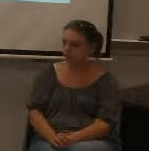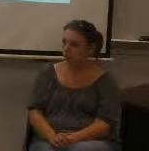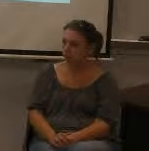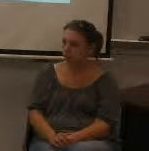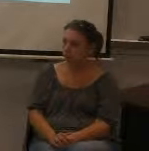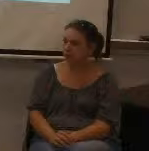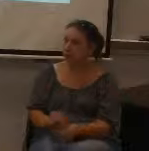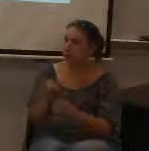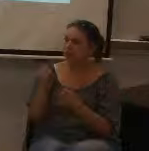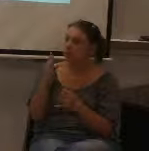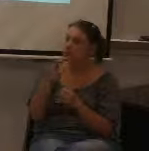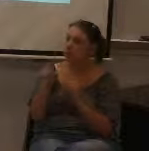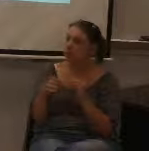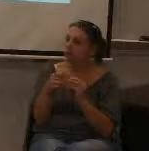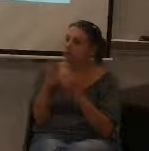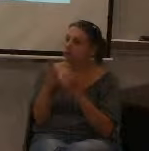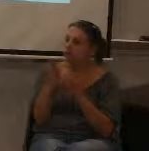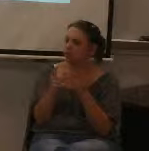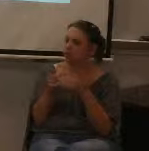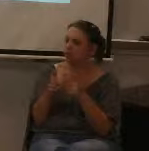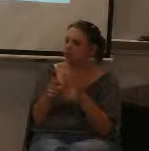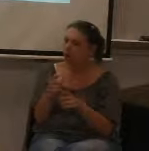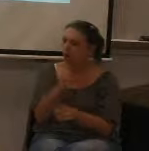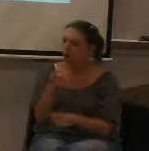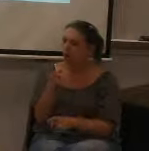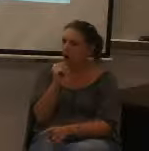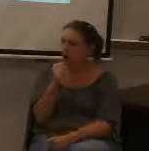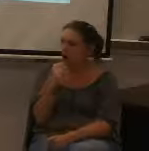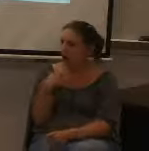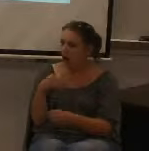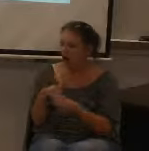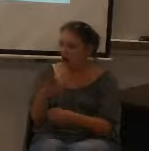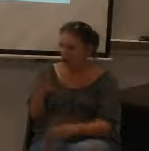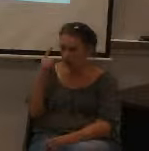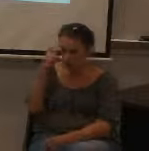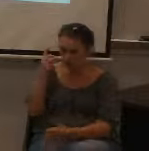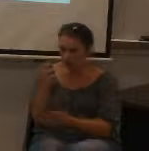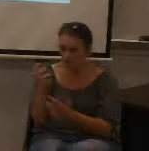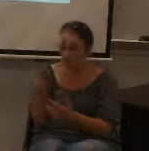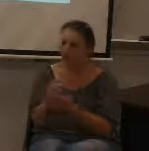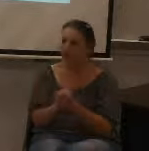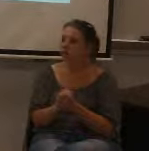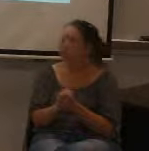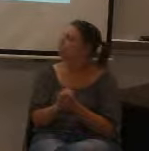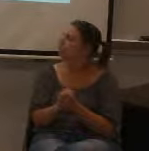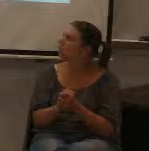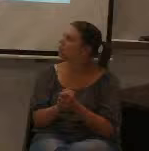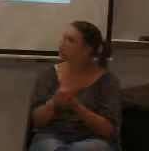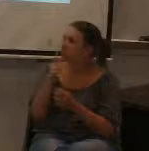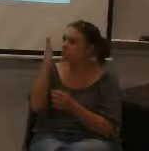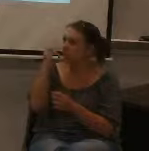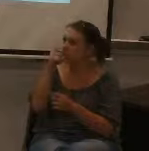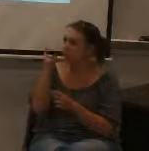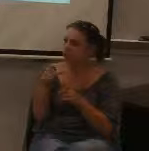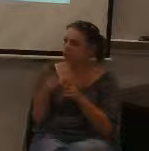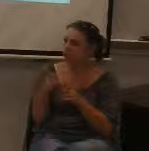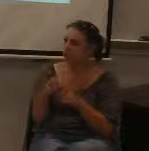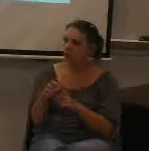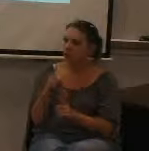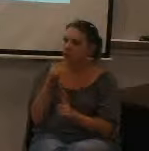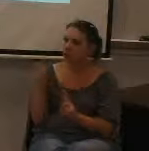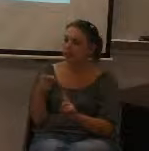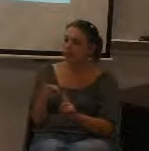And now we're getting into perhaps some terminology that you don't have in your head so much, because it's terminology that's